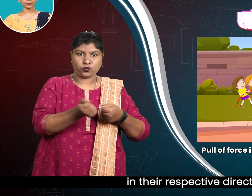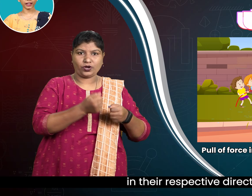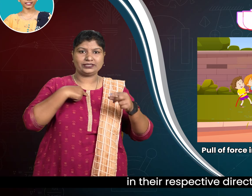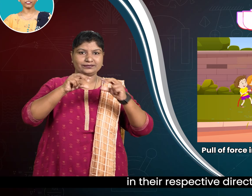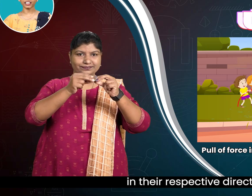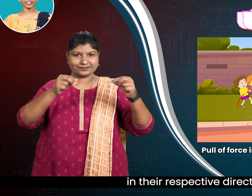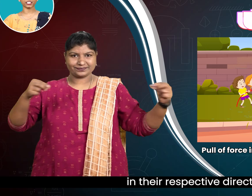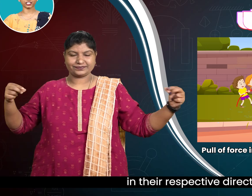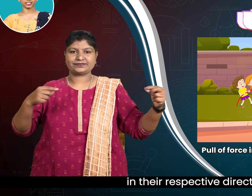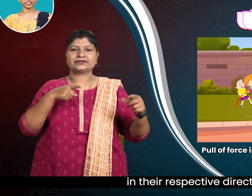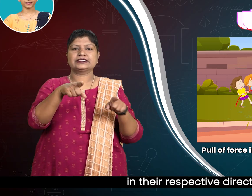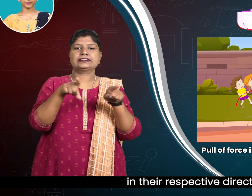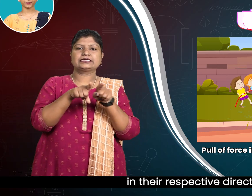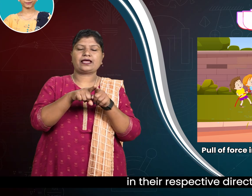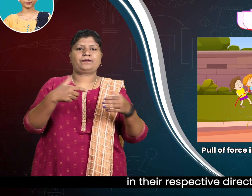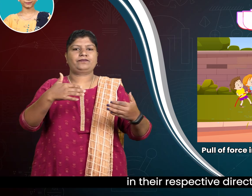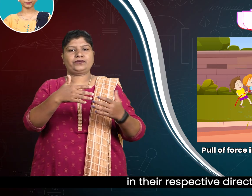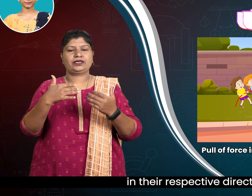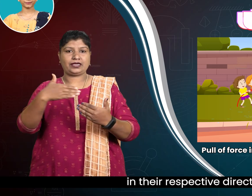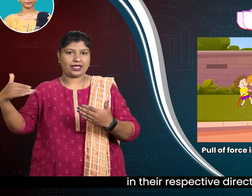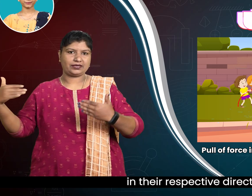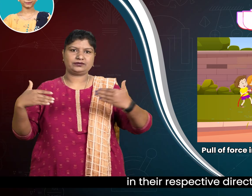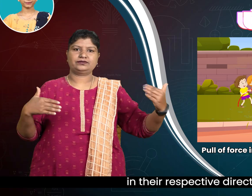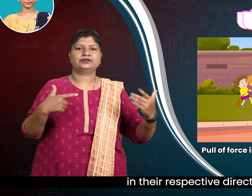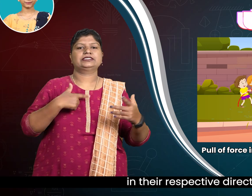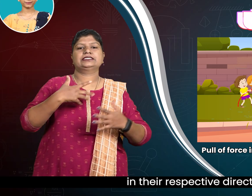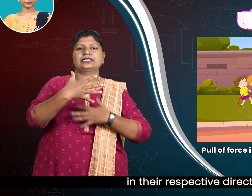their respective directions.